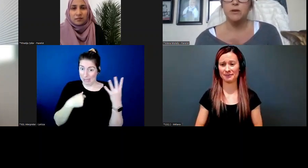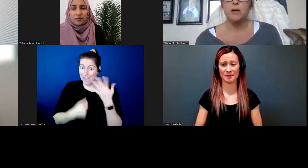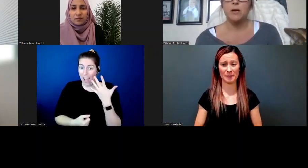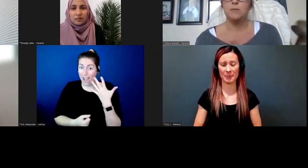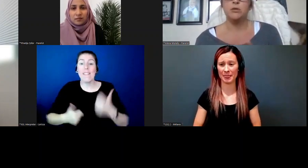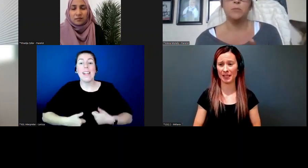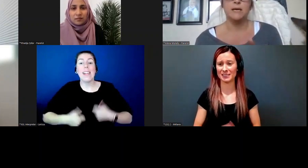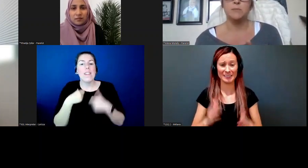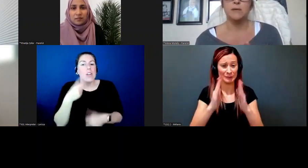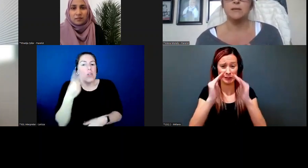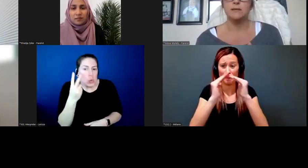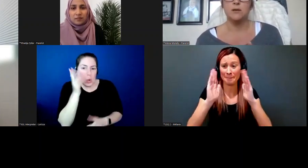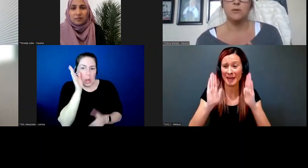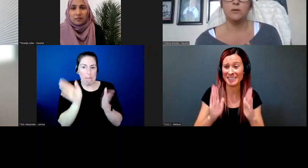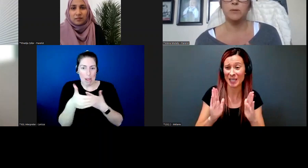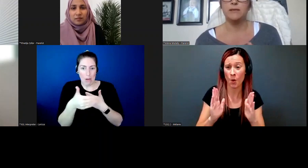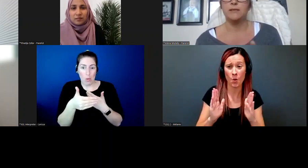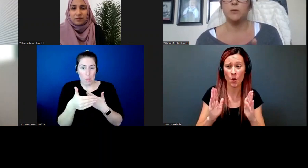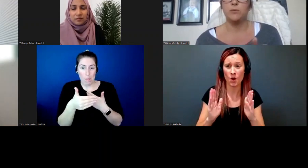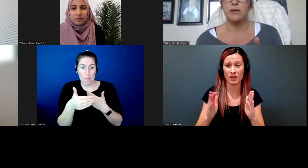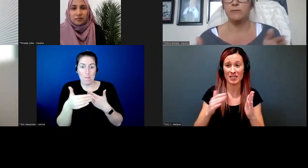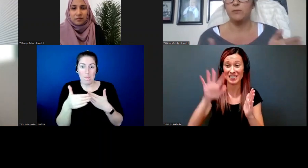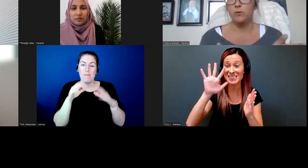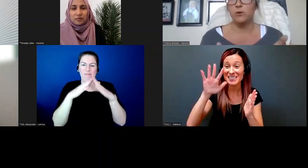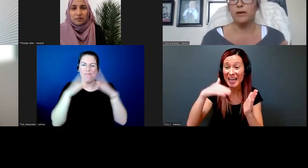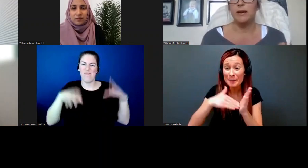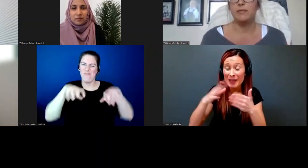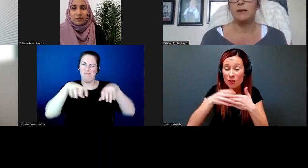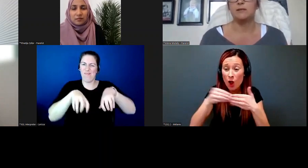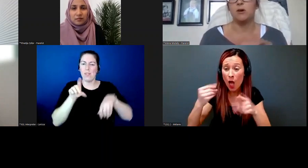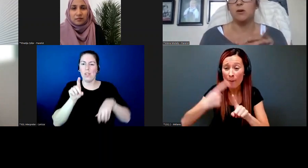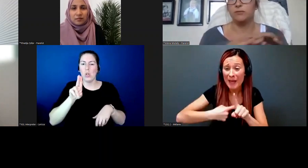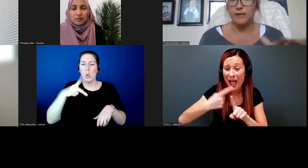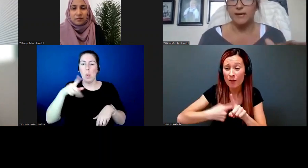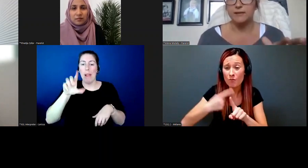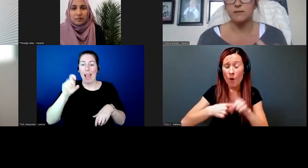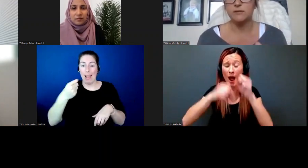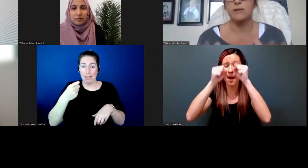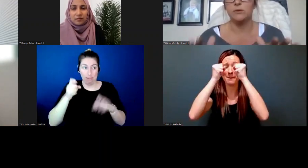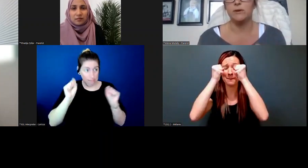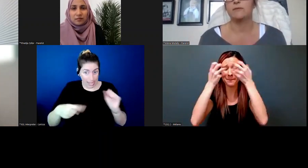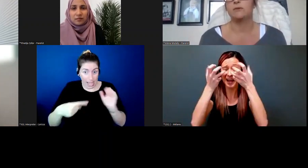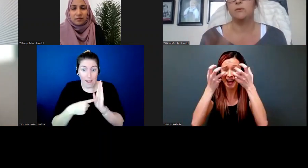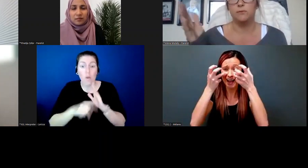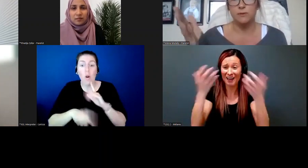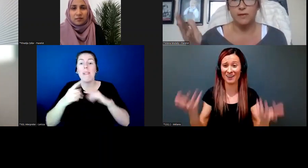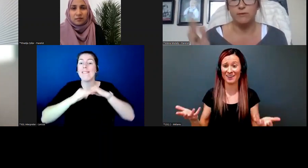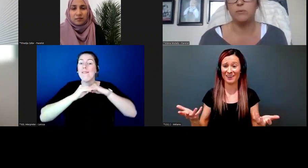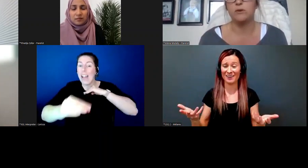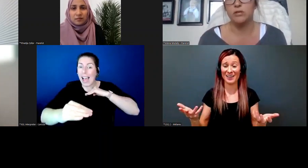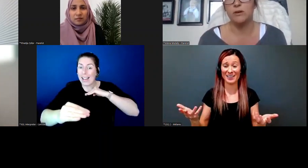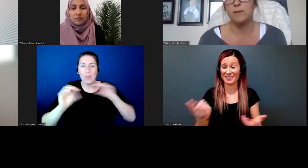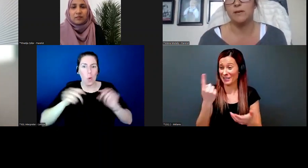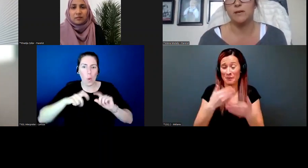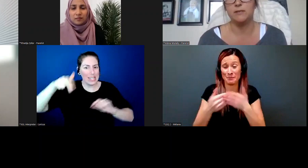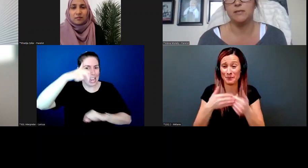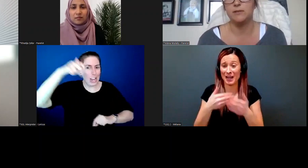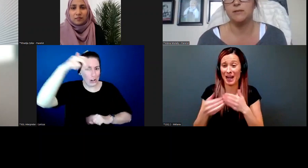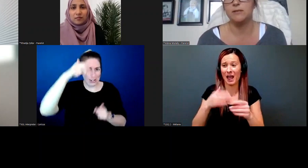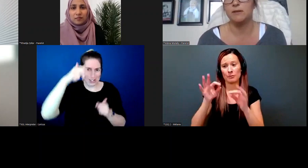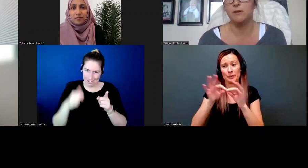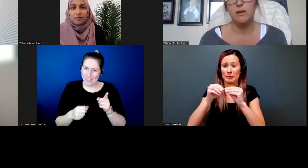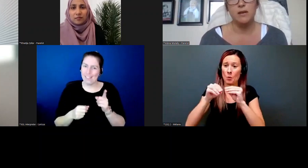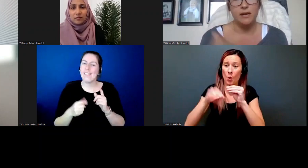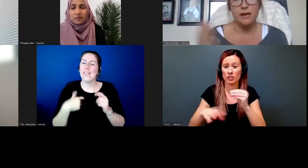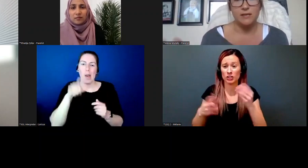2-bedroom duplex because it's the only place that we can afford, and that is all flat, so I don't have to carry the wheelchair up and down